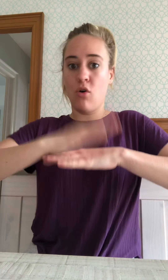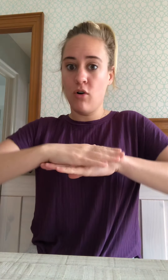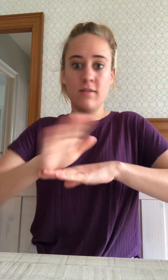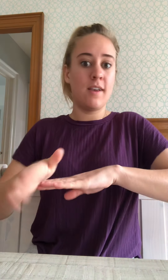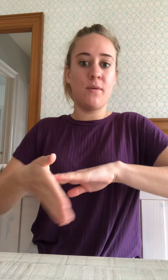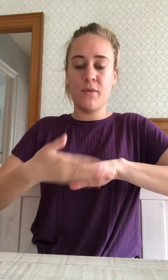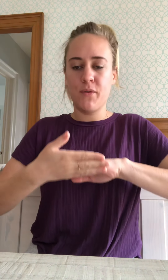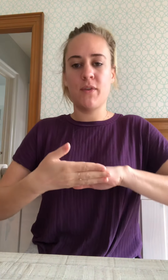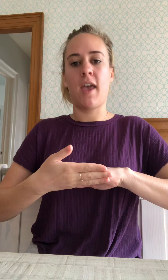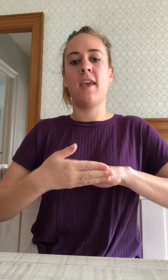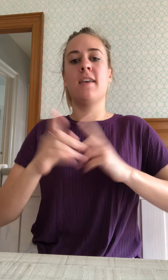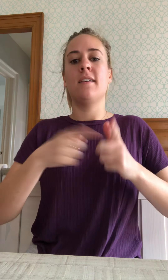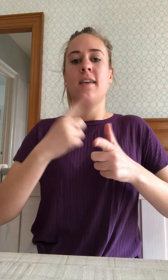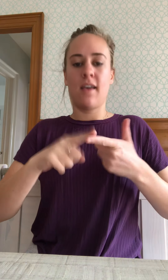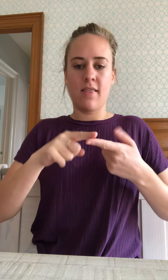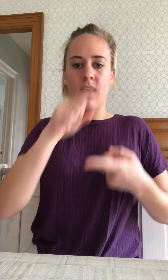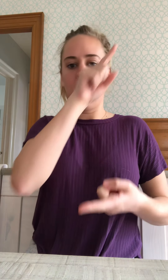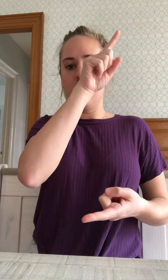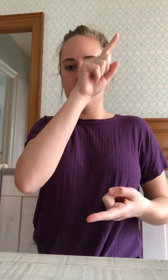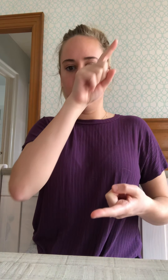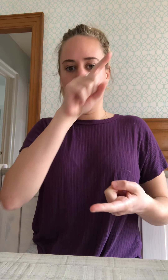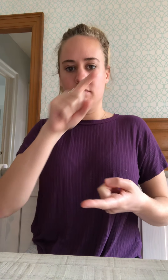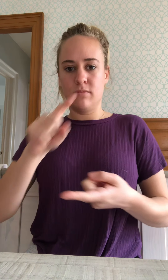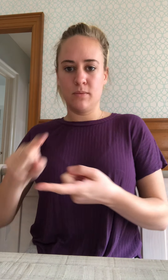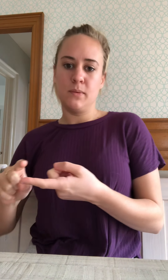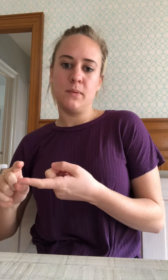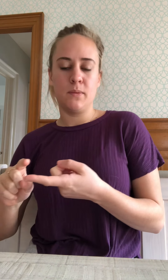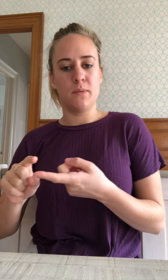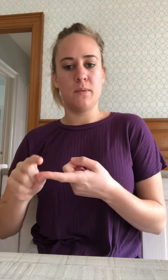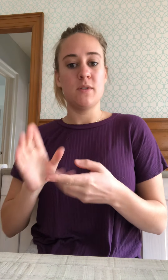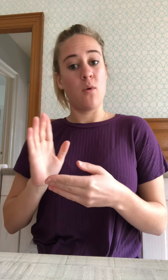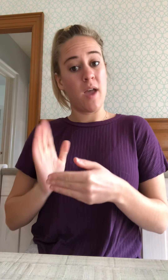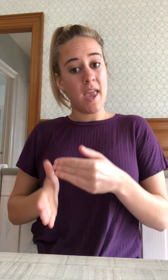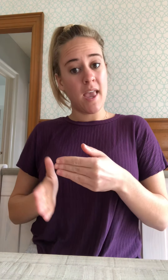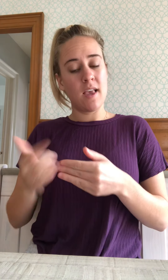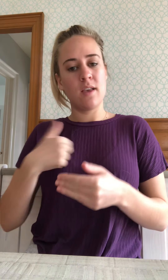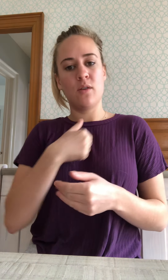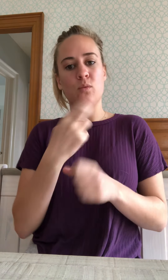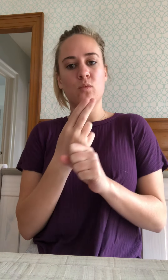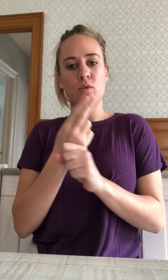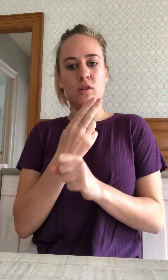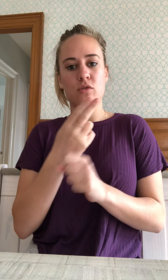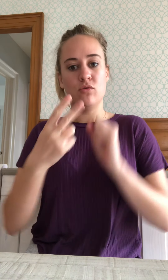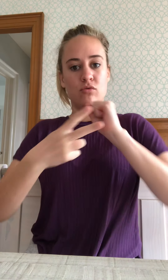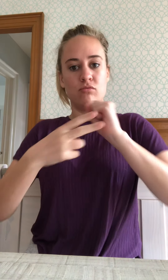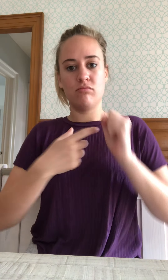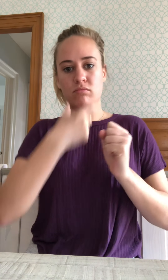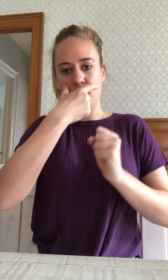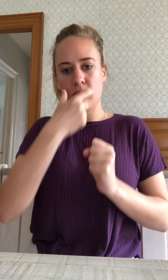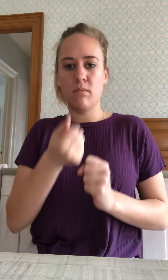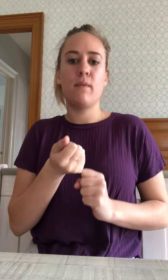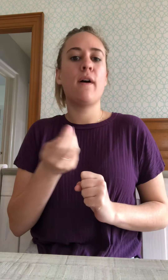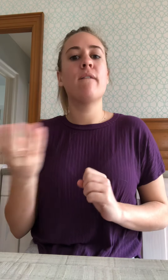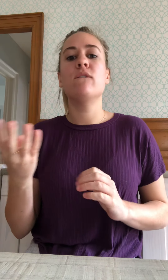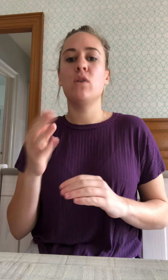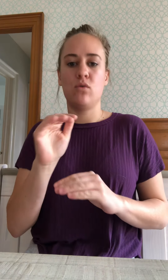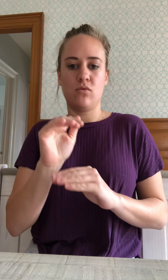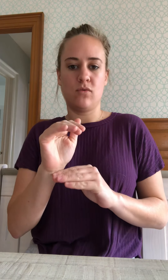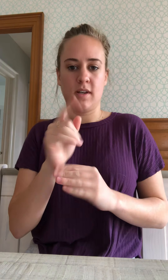show later. So eventually we end with wearing retainers, I recommend, a couple evenings a week. And if patients